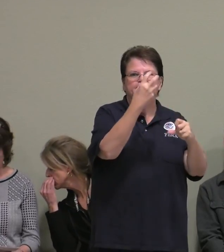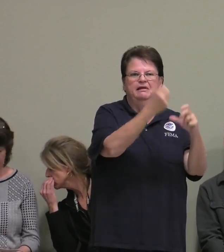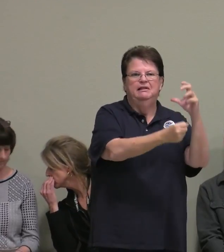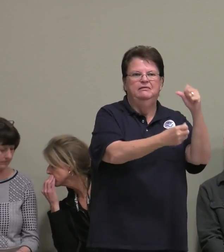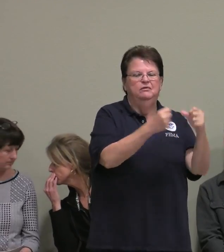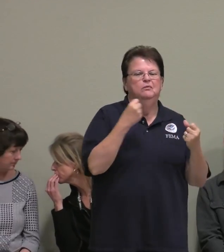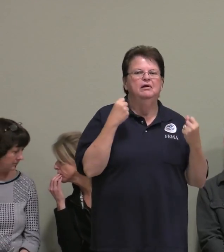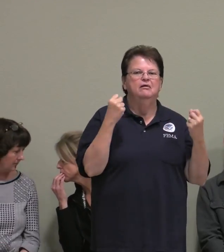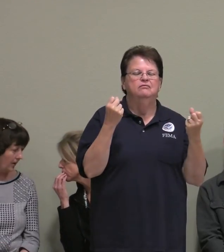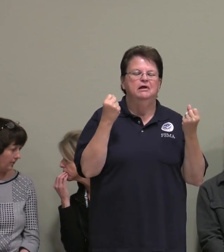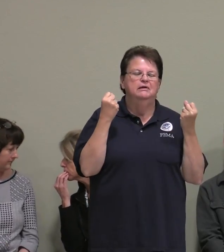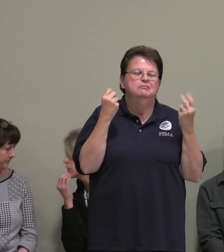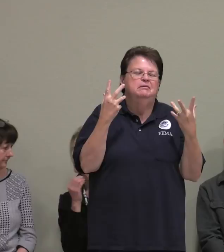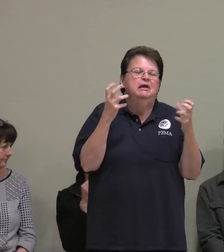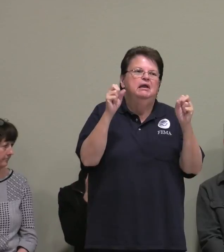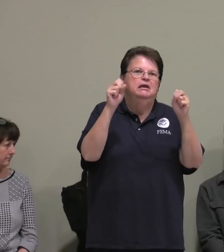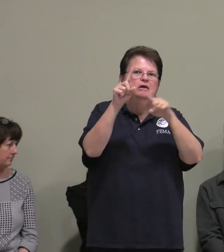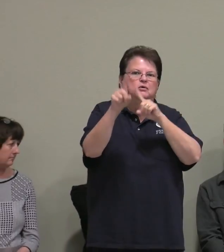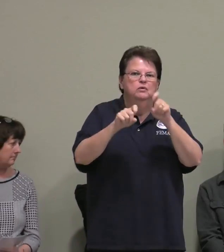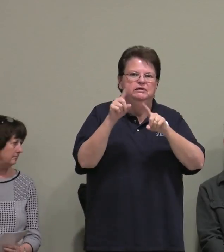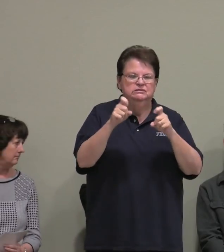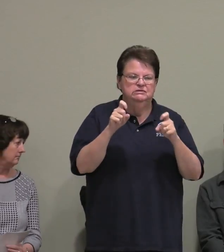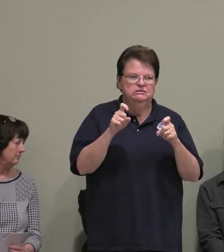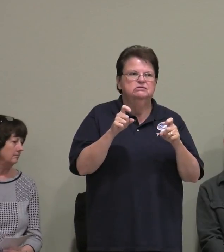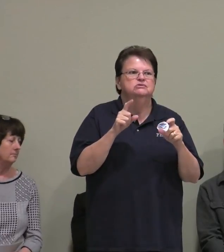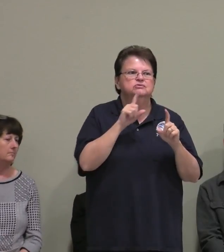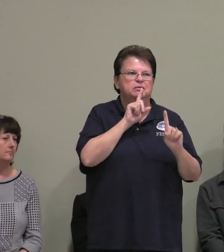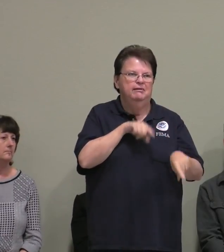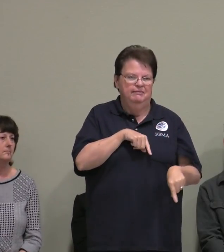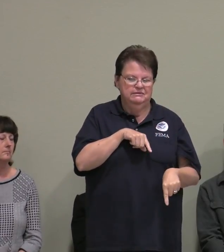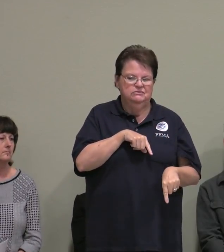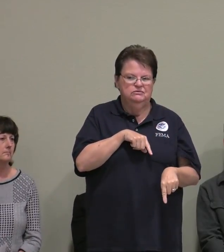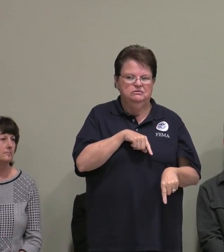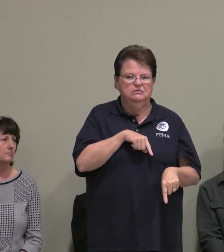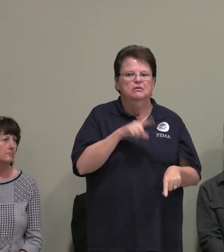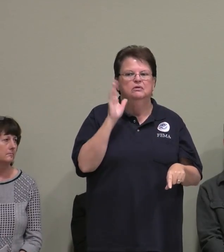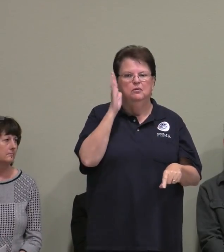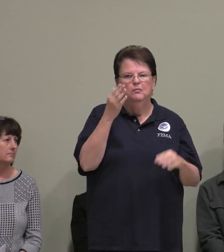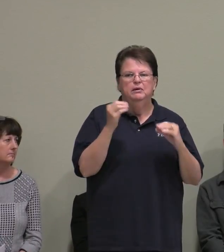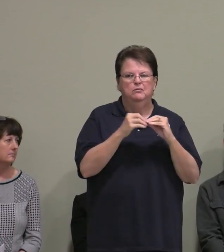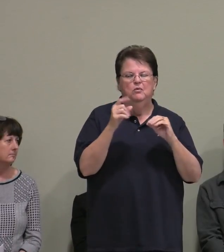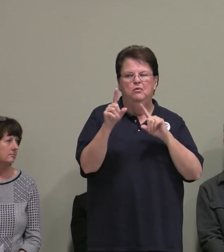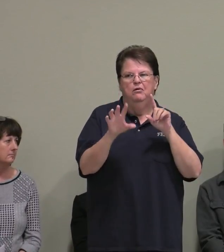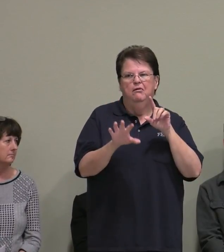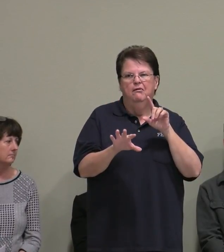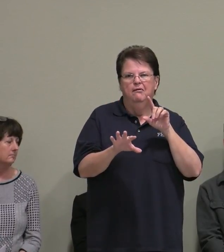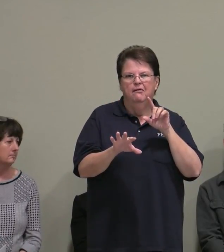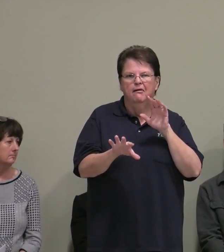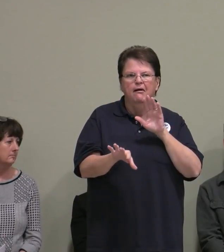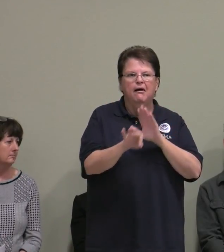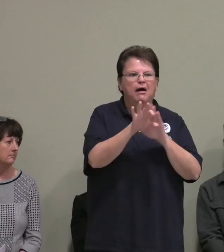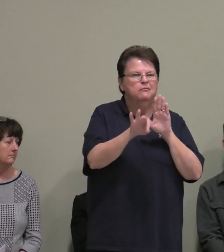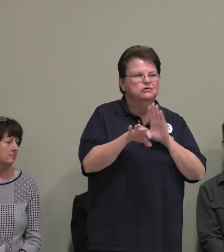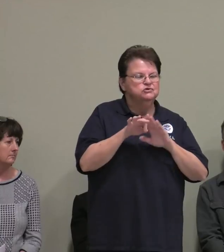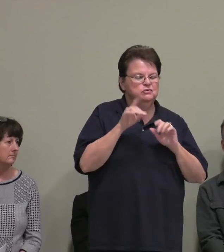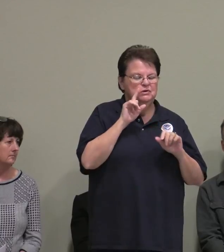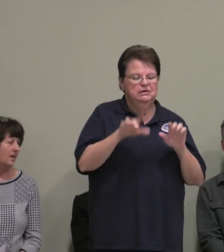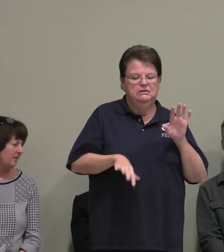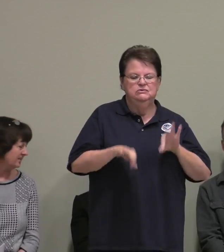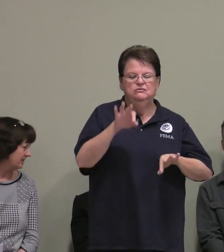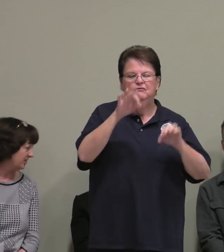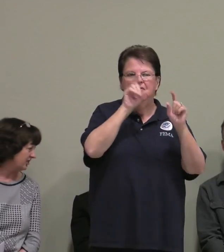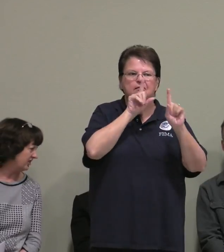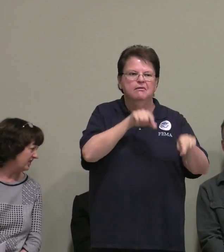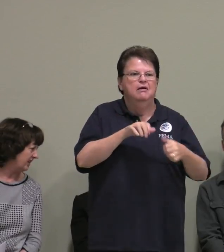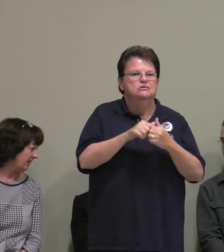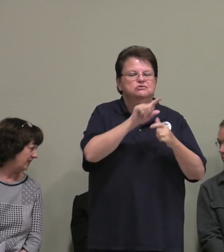still have a whole slew of questions to get to. So I just want you to know there will be more opportunities to ask questions about the debris